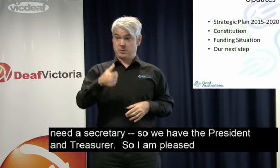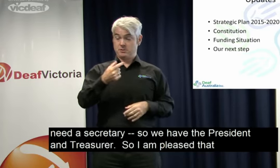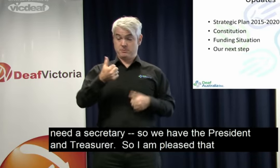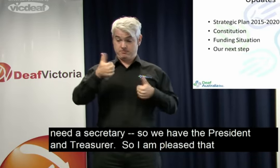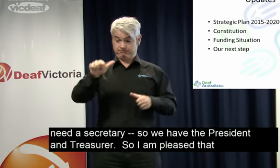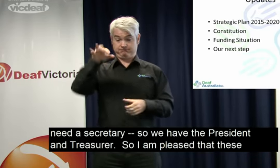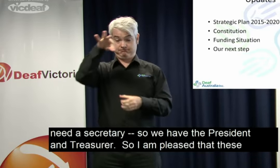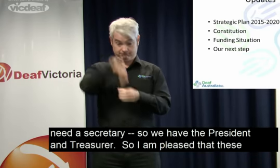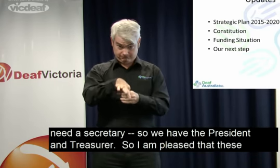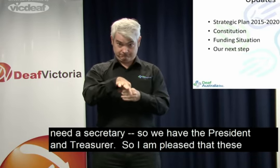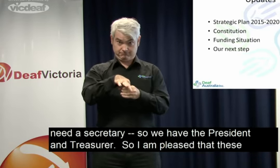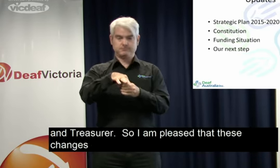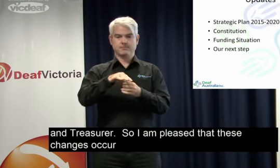for a long time.